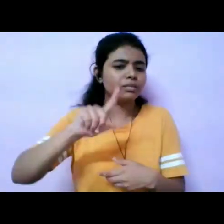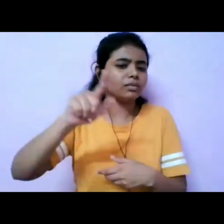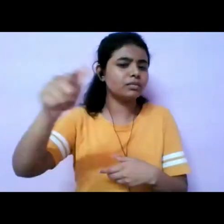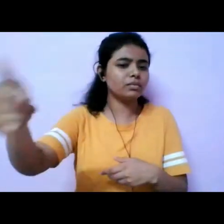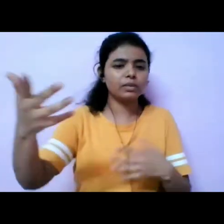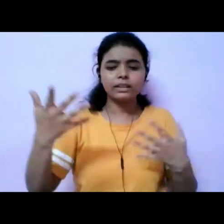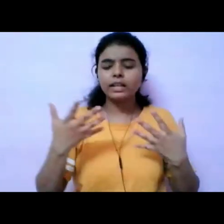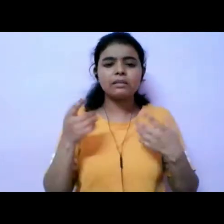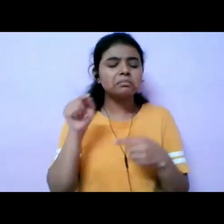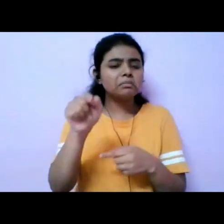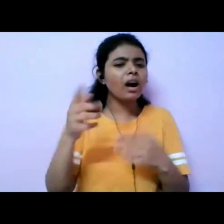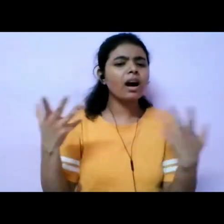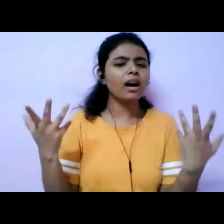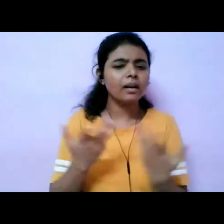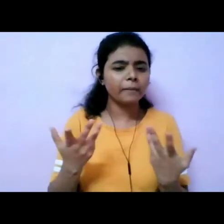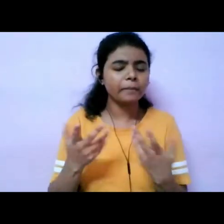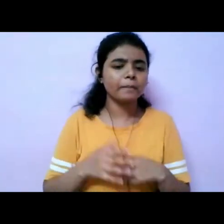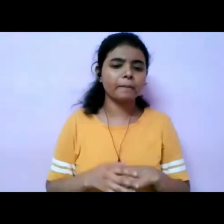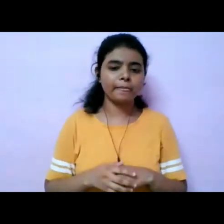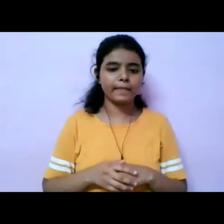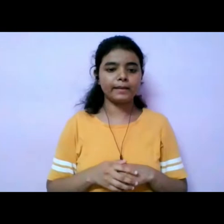of what is."